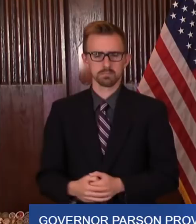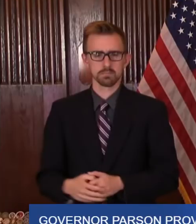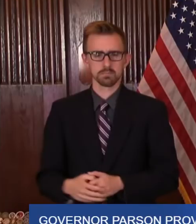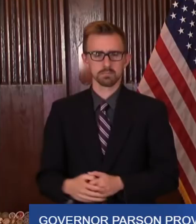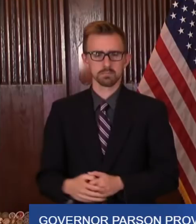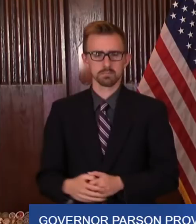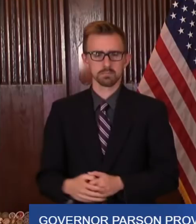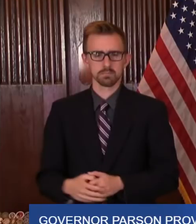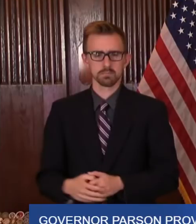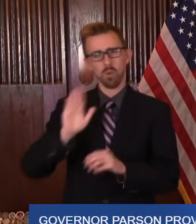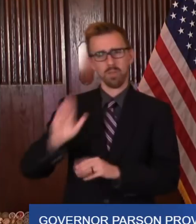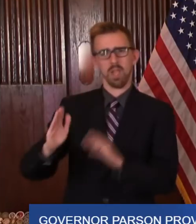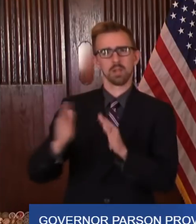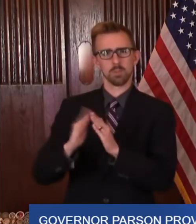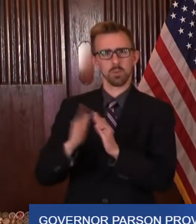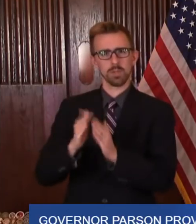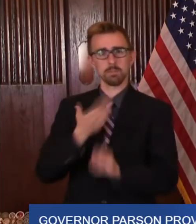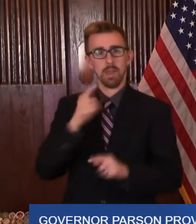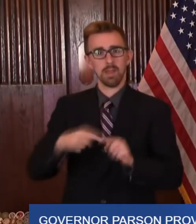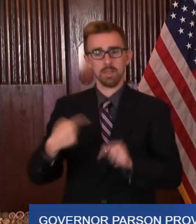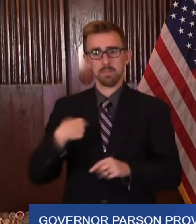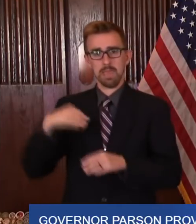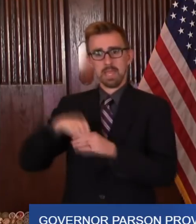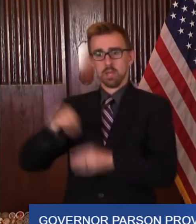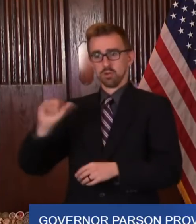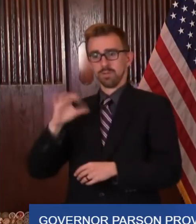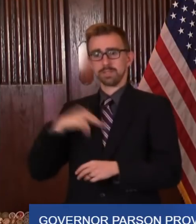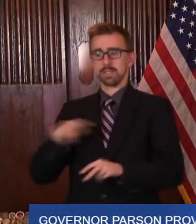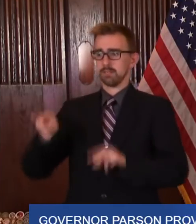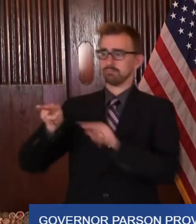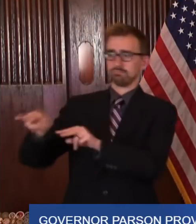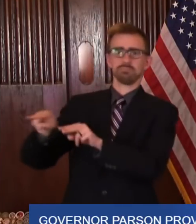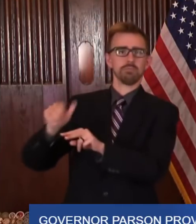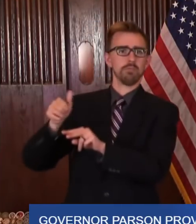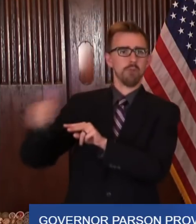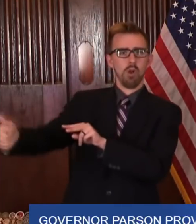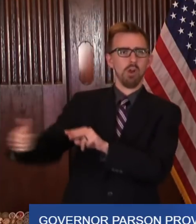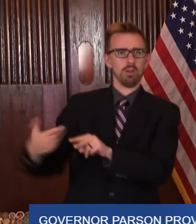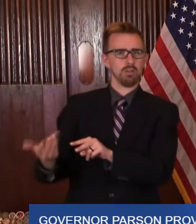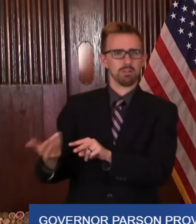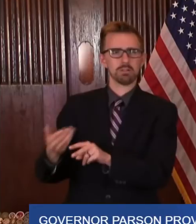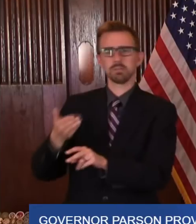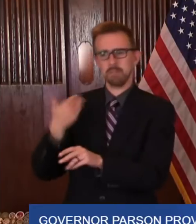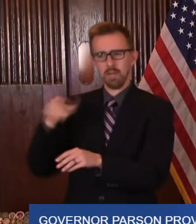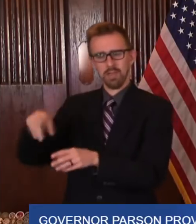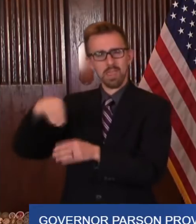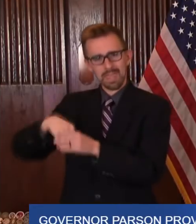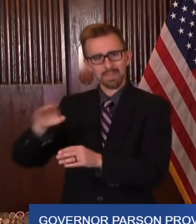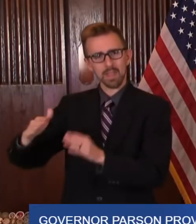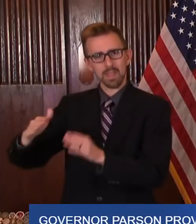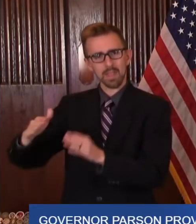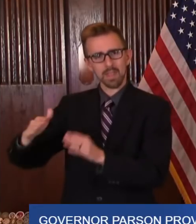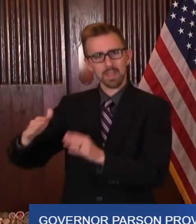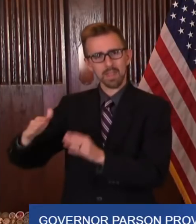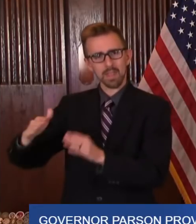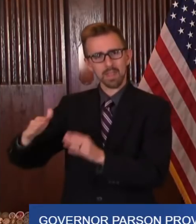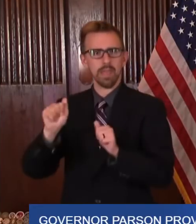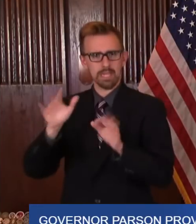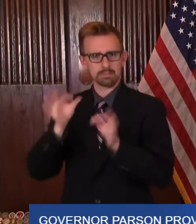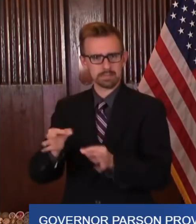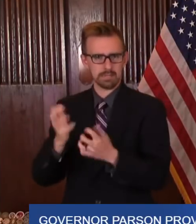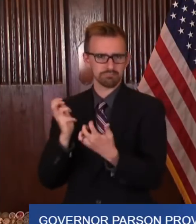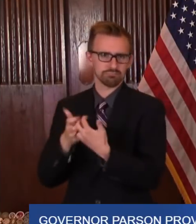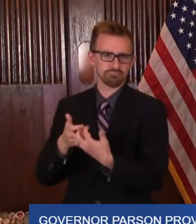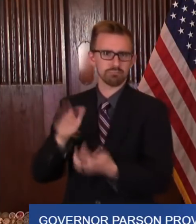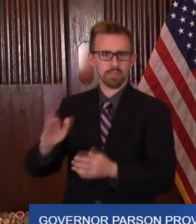their communities better than what I do sitting here in Jefferson City. I think mayors, county commissioners got to make decisions what's the best for their counties and their